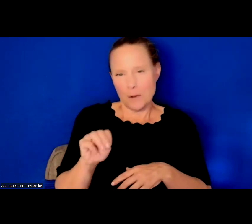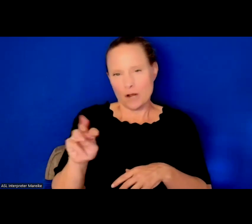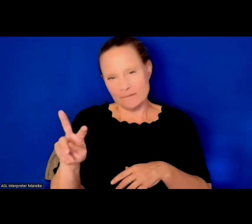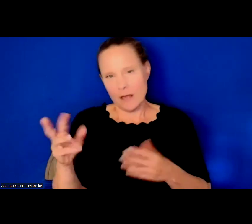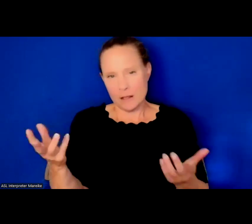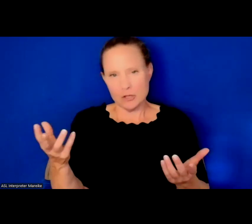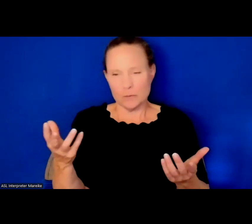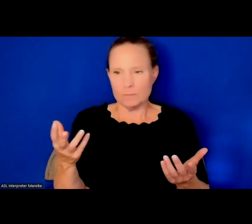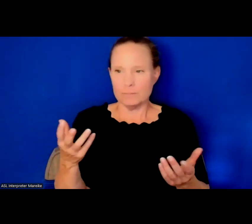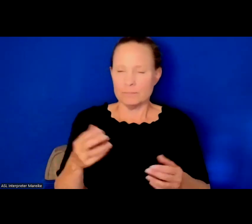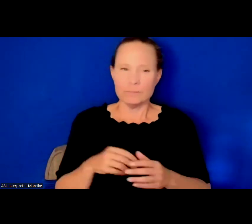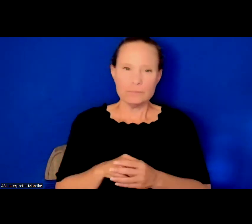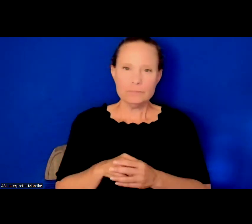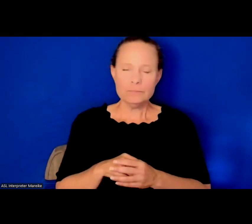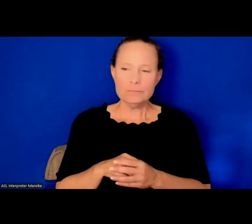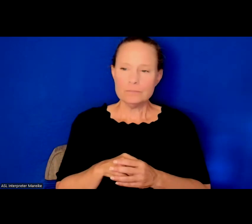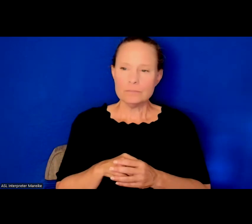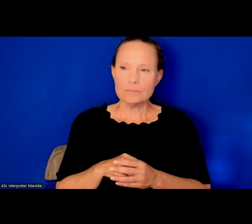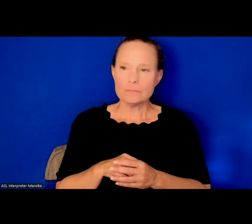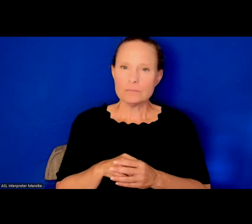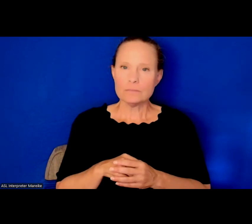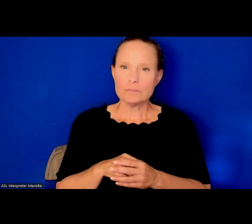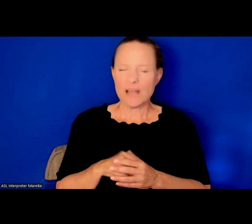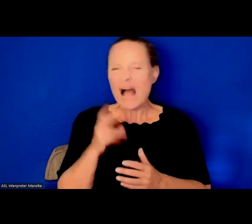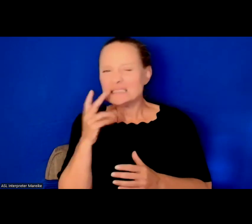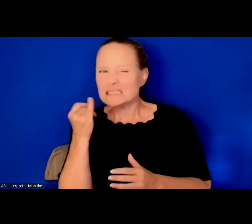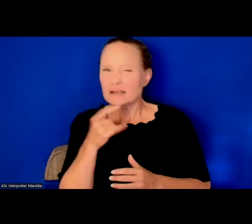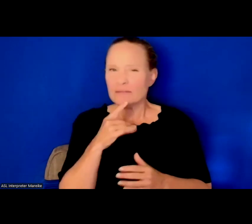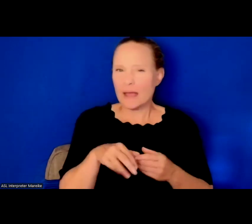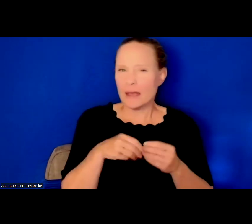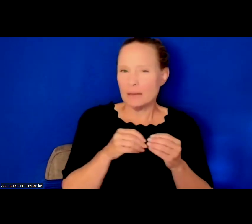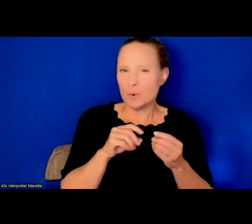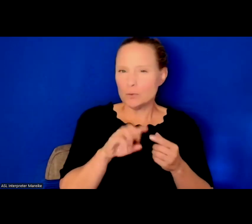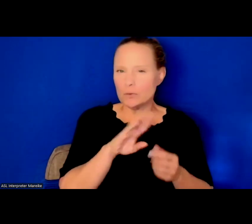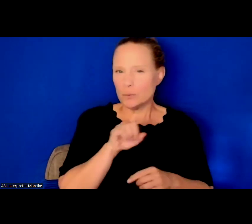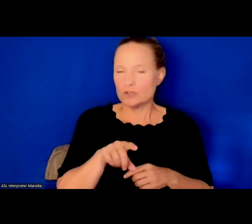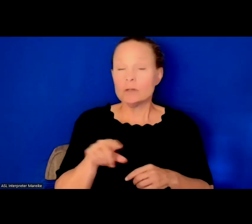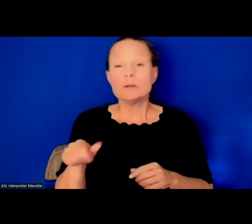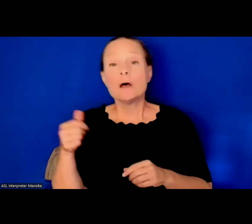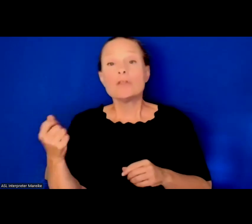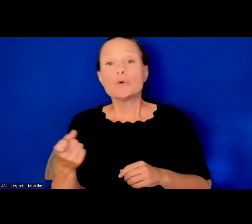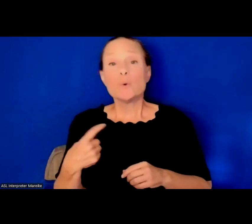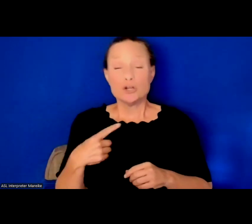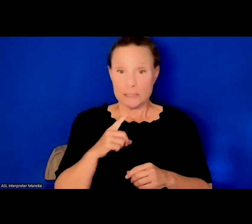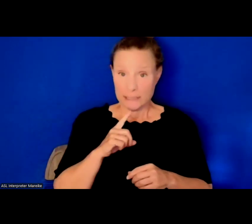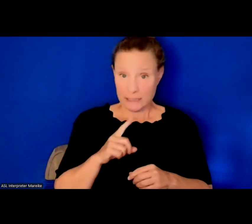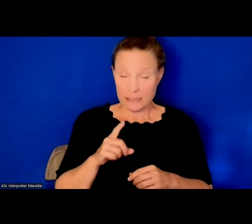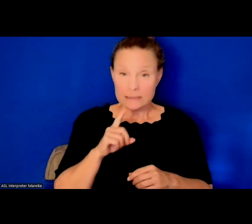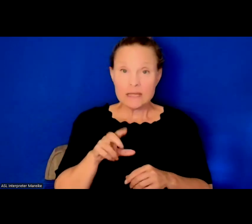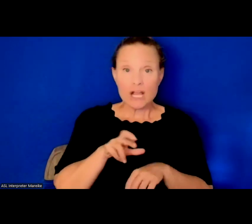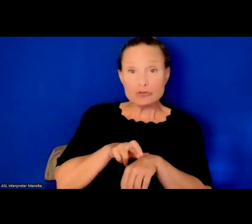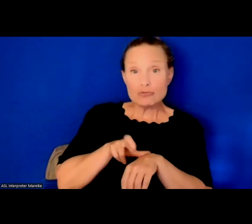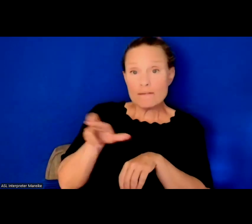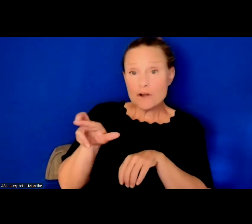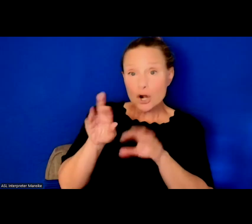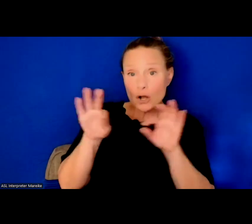Didn't provide more information. I'll see if they pop back in with more. Yep. Another question is there a referral form to